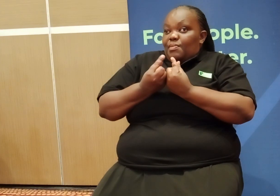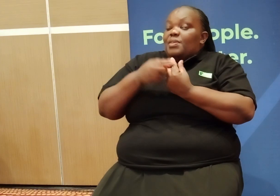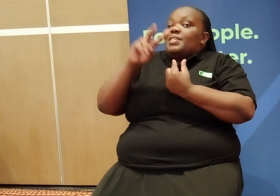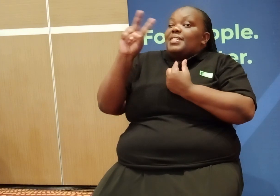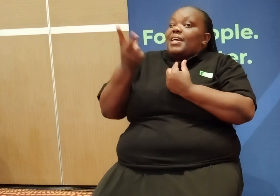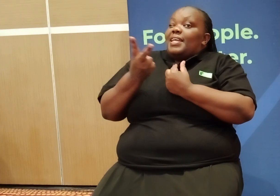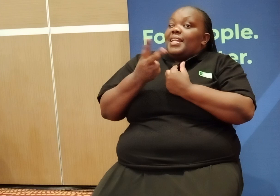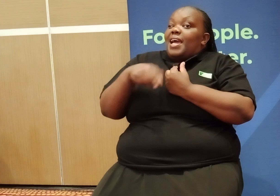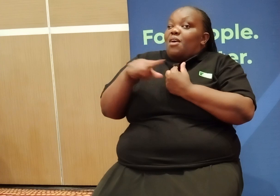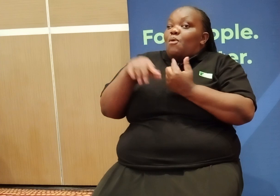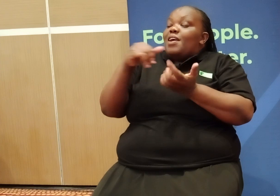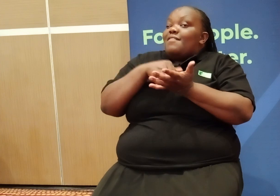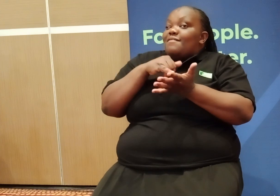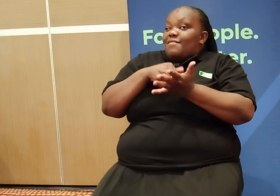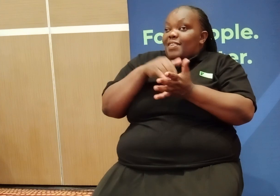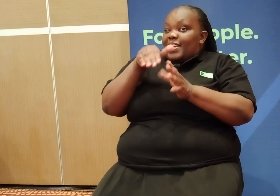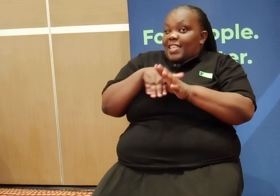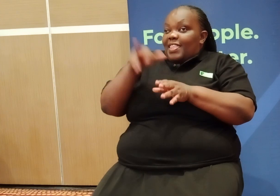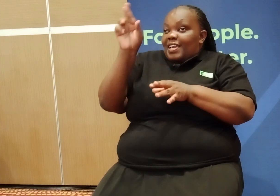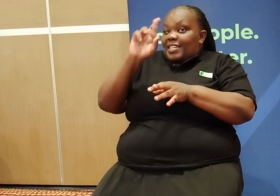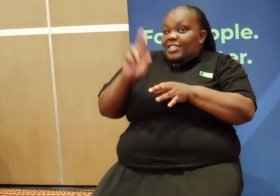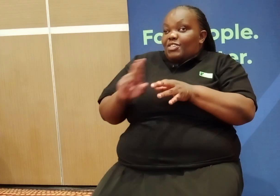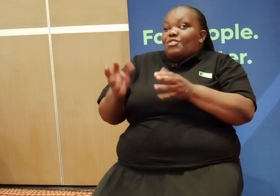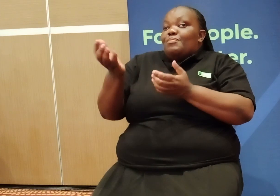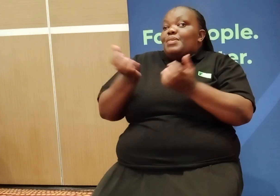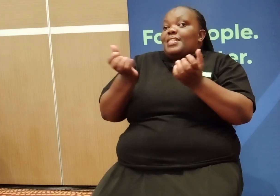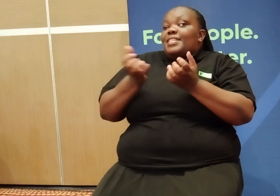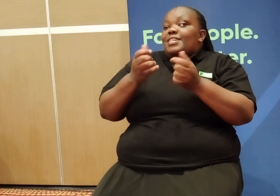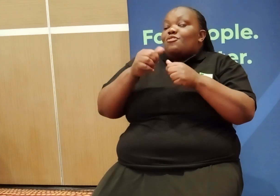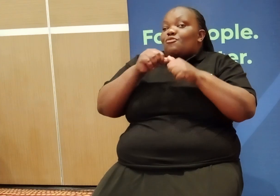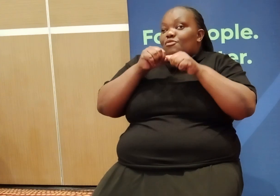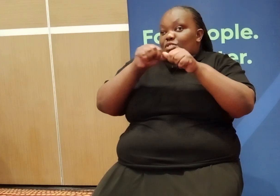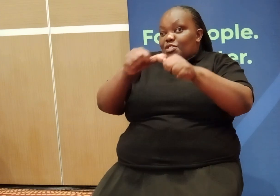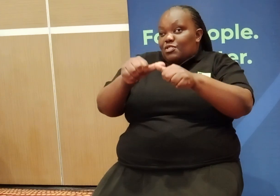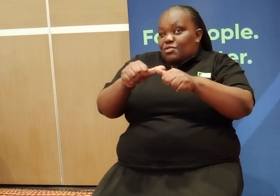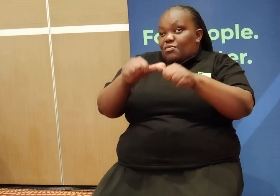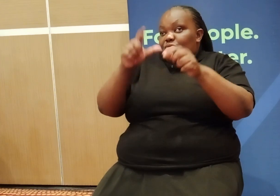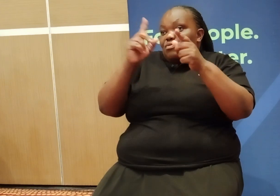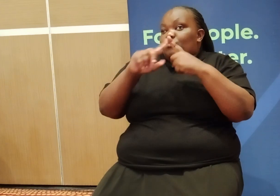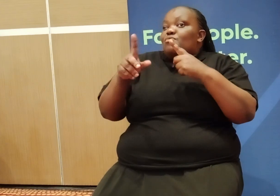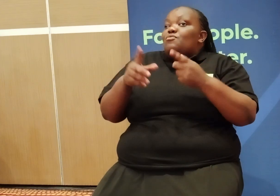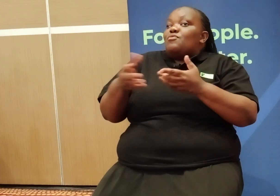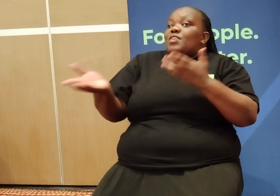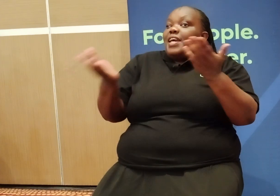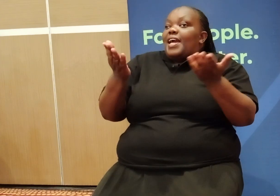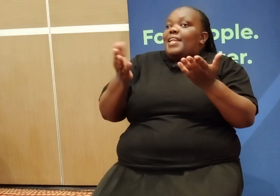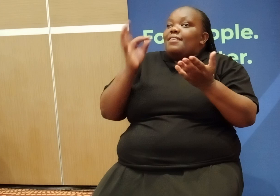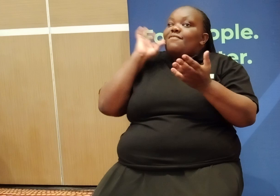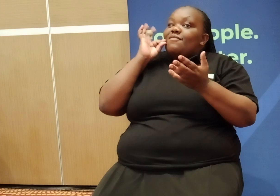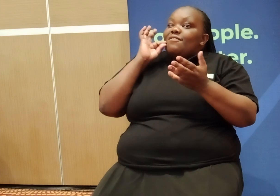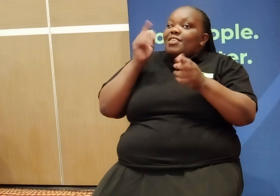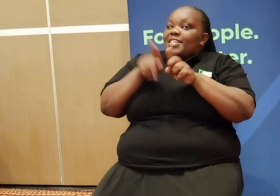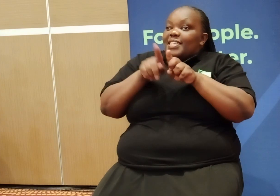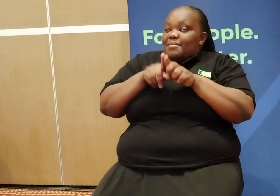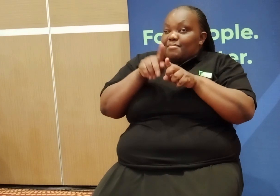Secondly, our investments in the regional businesses continued to bear fruits. The subsidiaries